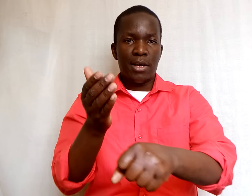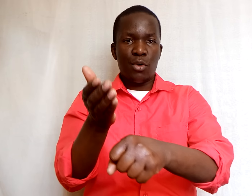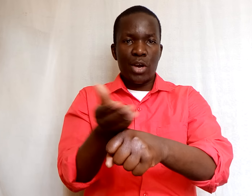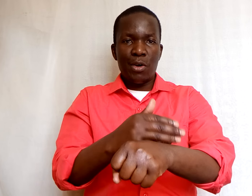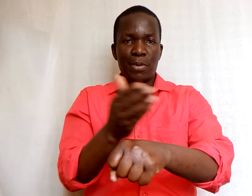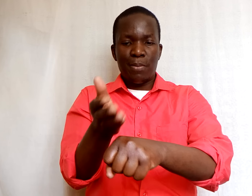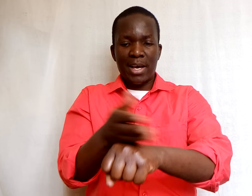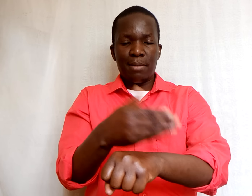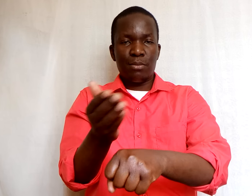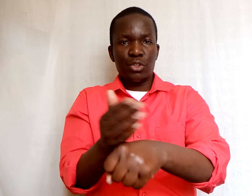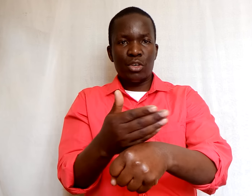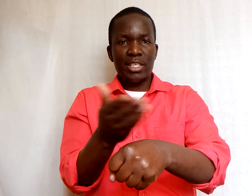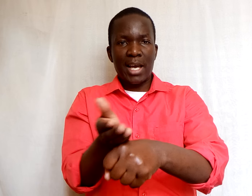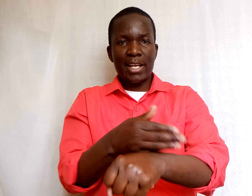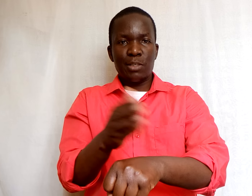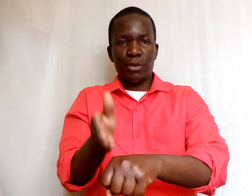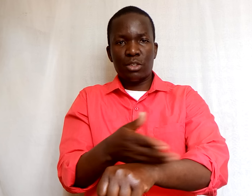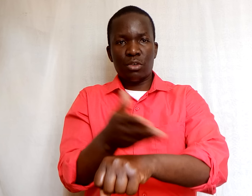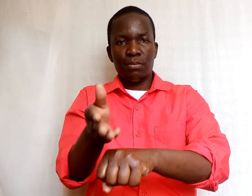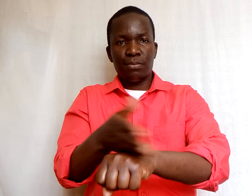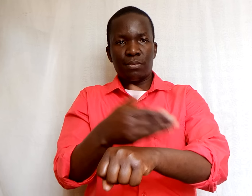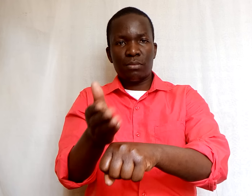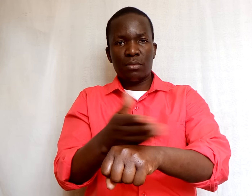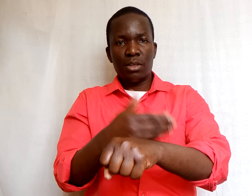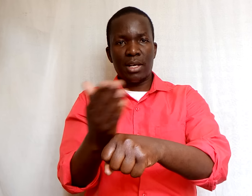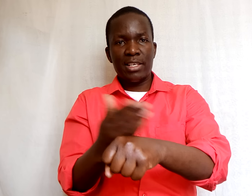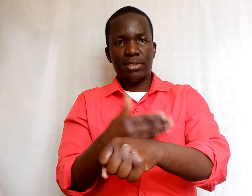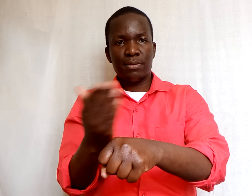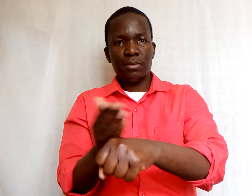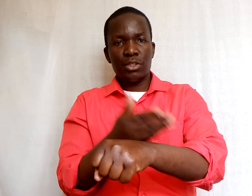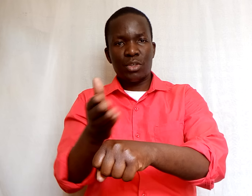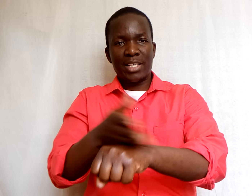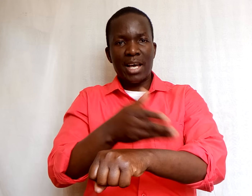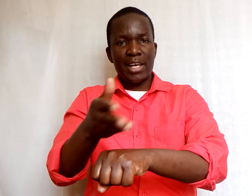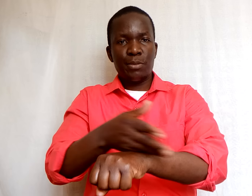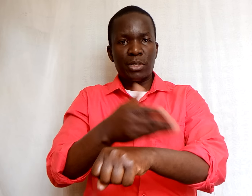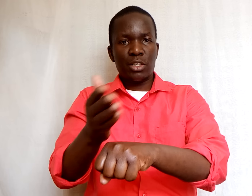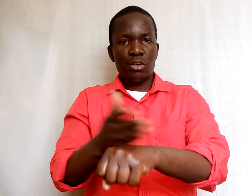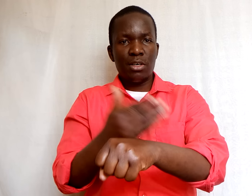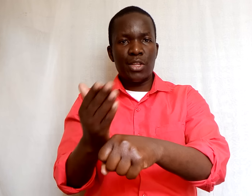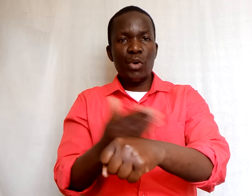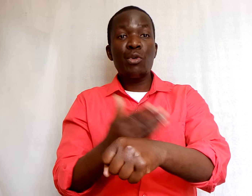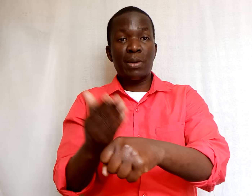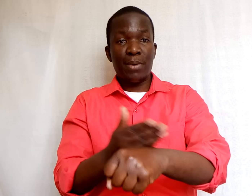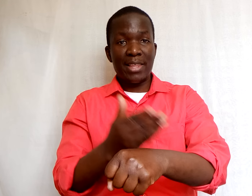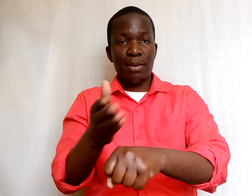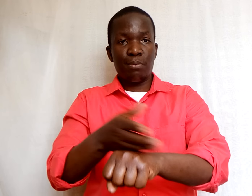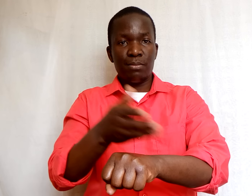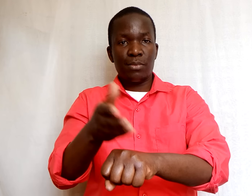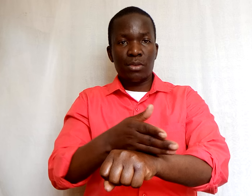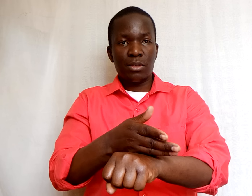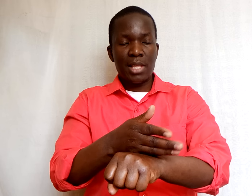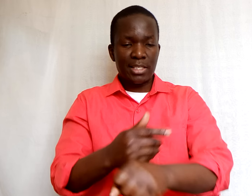the way we prepare them. So this Irish potato, like this. So that's Irish potato, the way we prepare them, That's